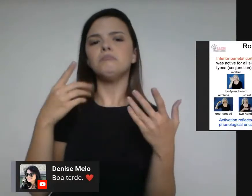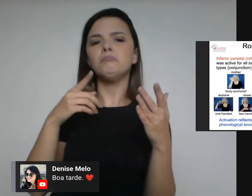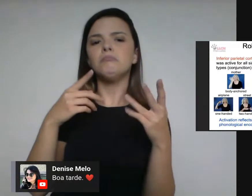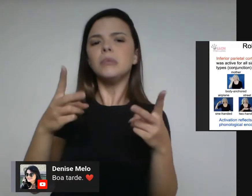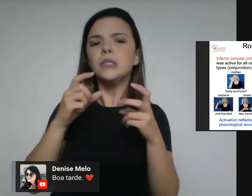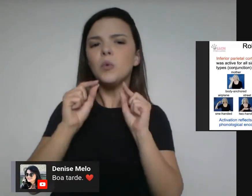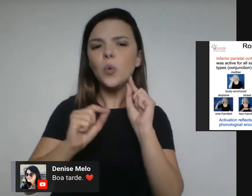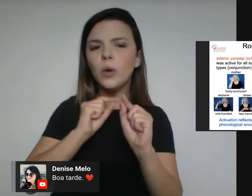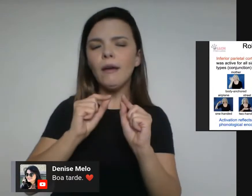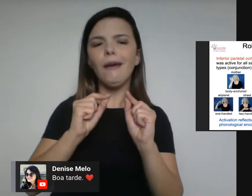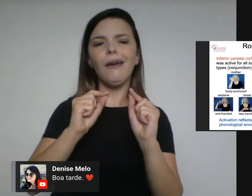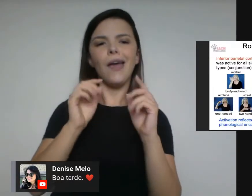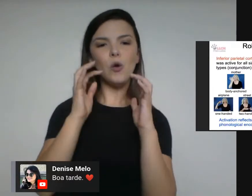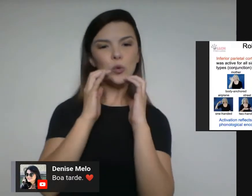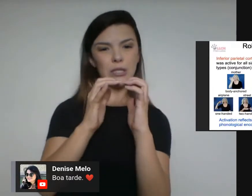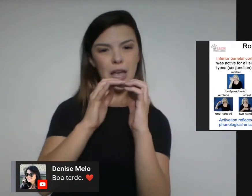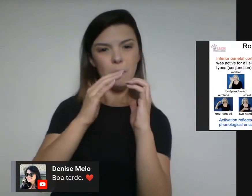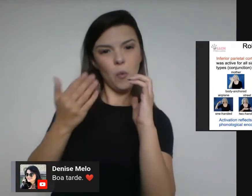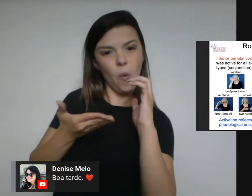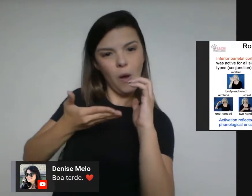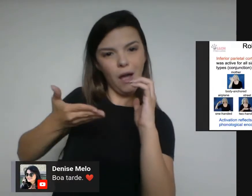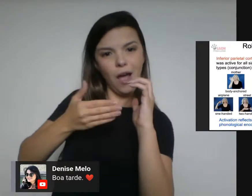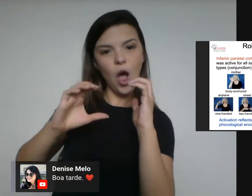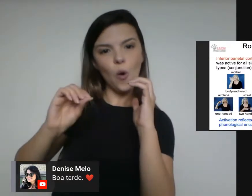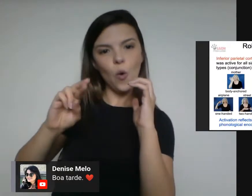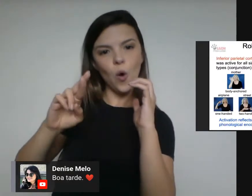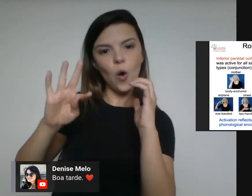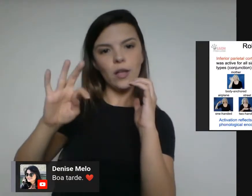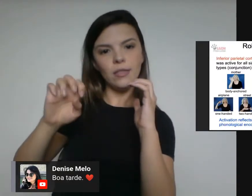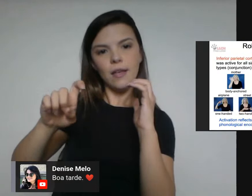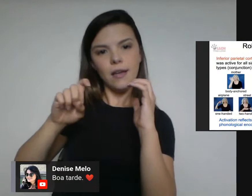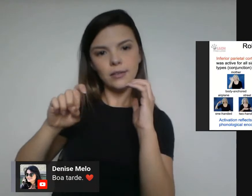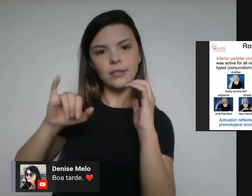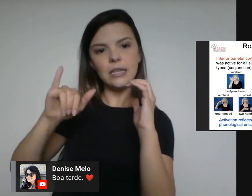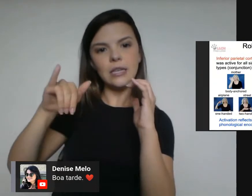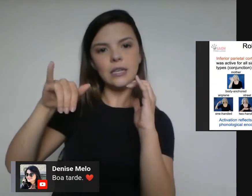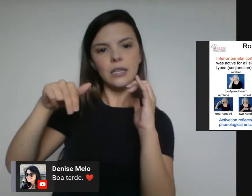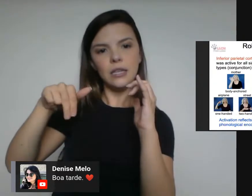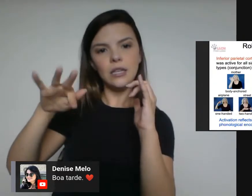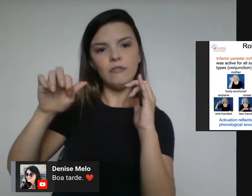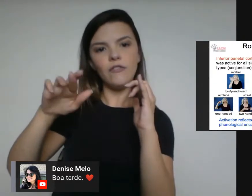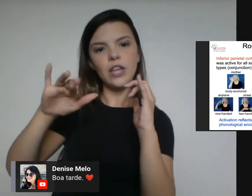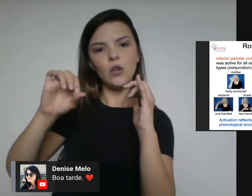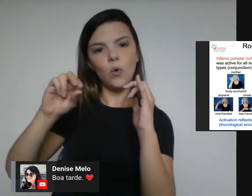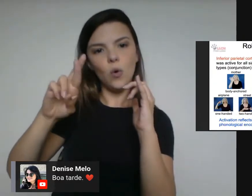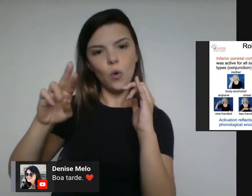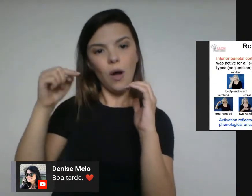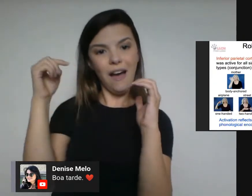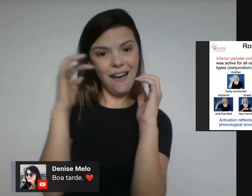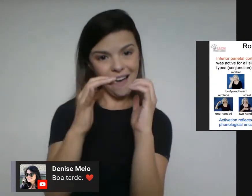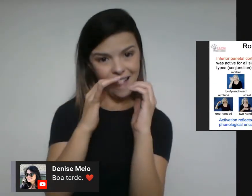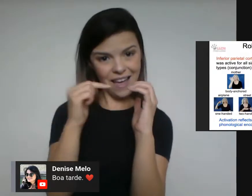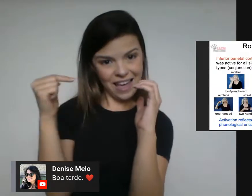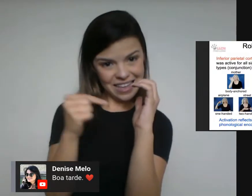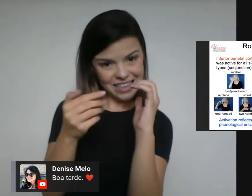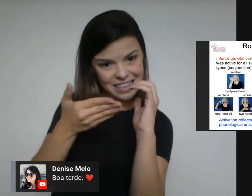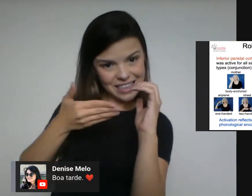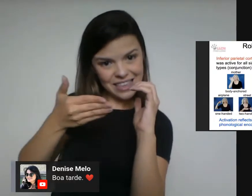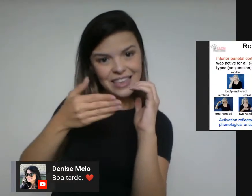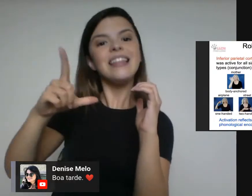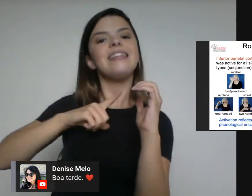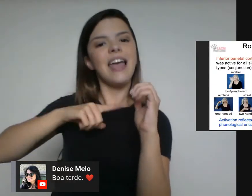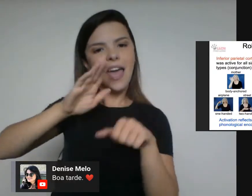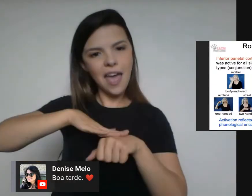parietal cortex, in particular in what's called SMG, the supramarginal gyrus. And it was much more strong, the overlap was